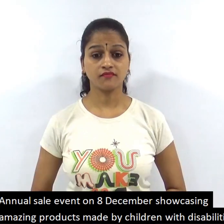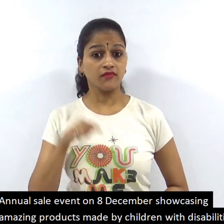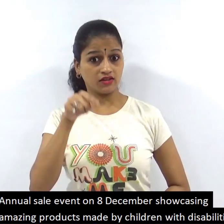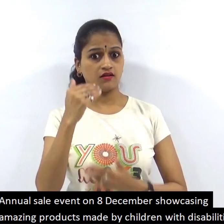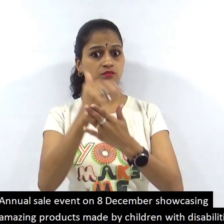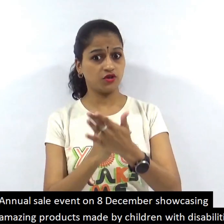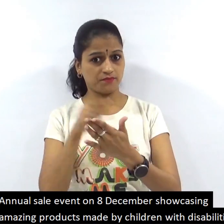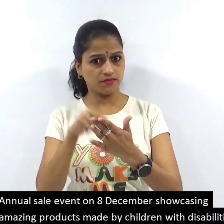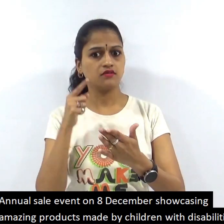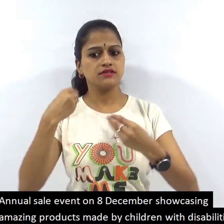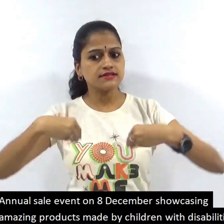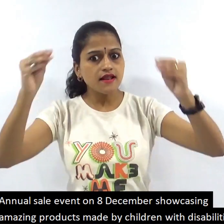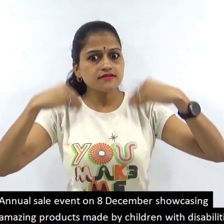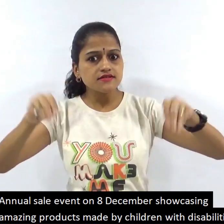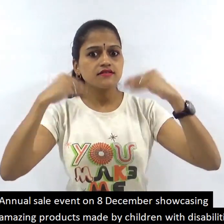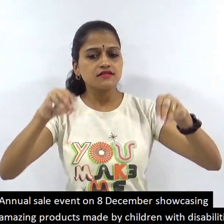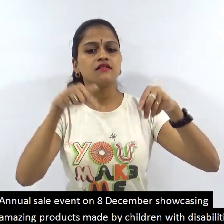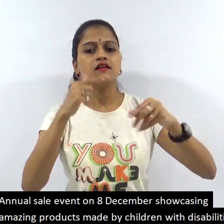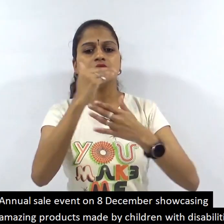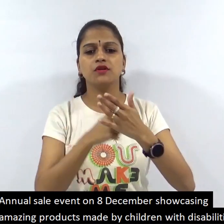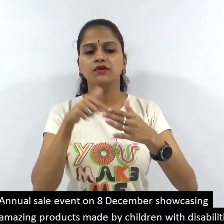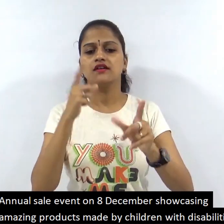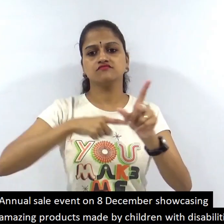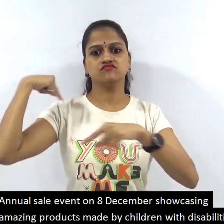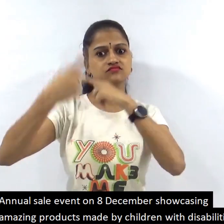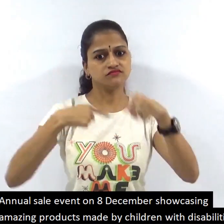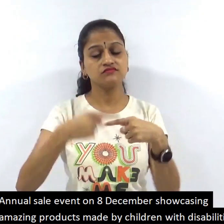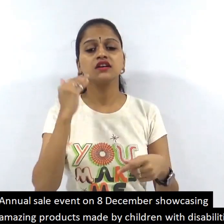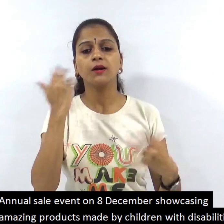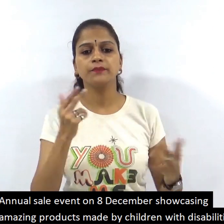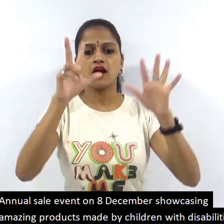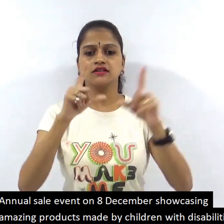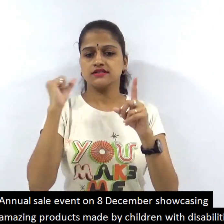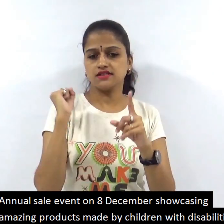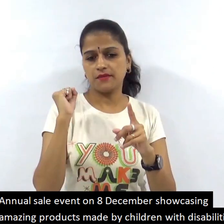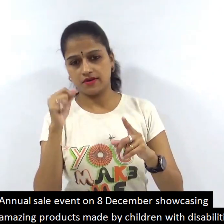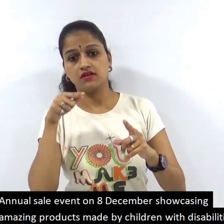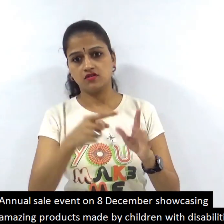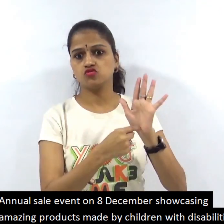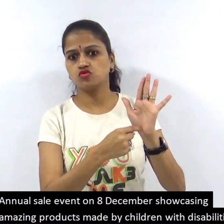Annual Sale event on 8 December showcasing some amazing products made by children with disabilities.